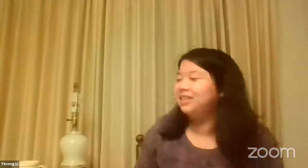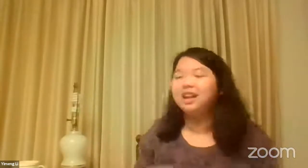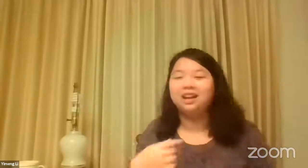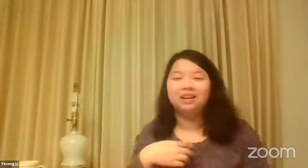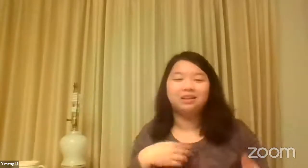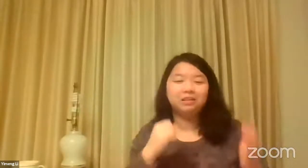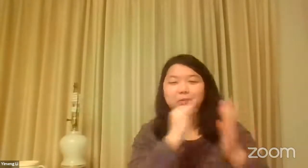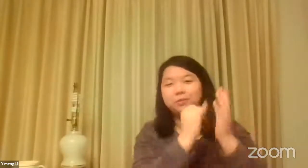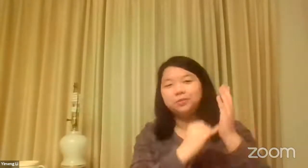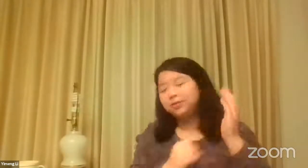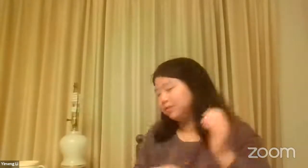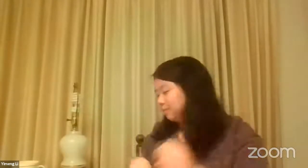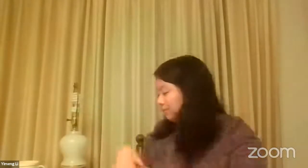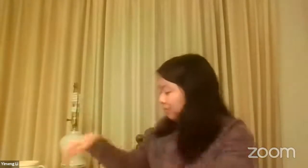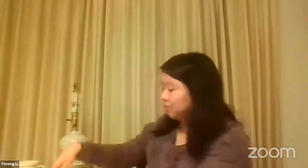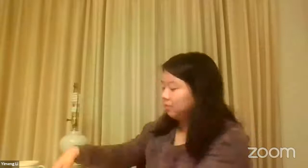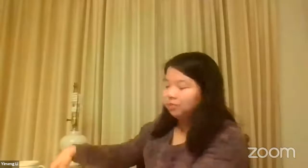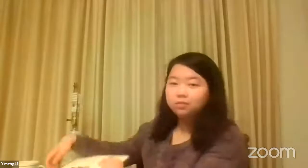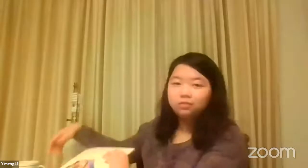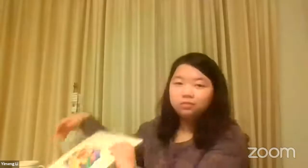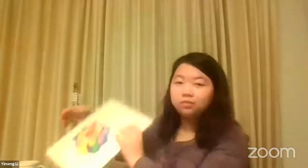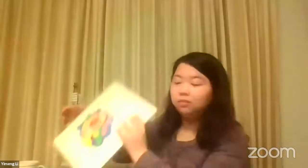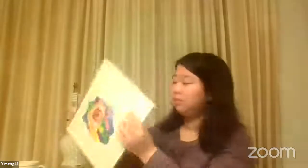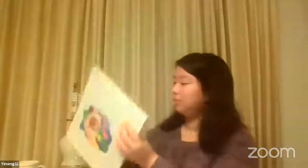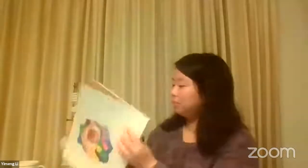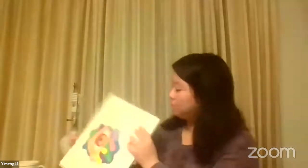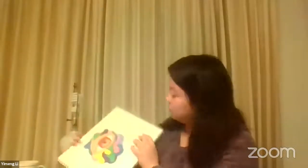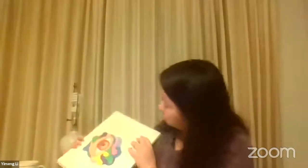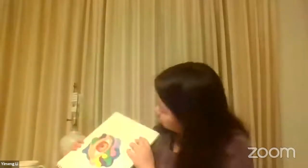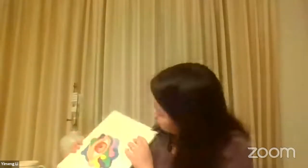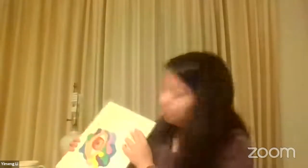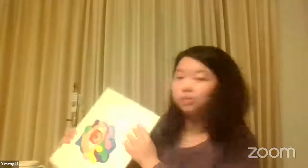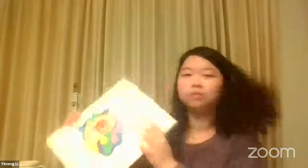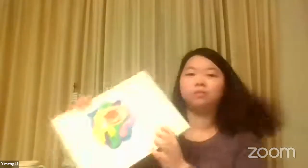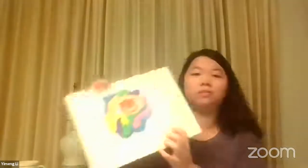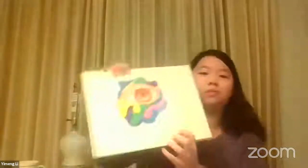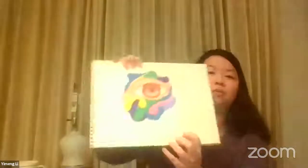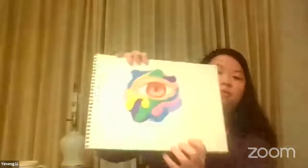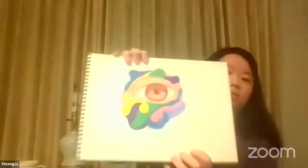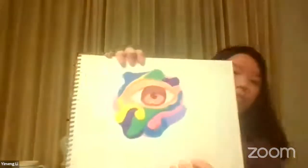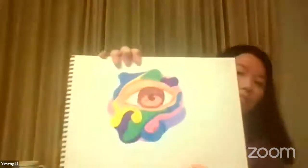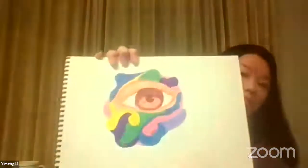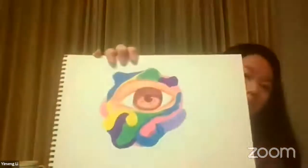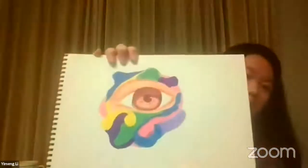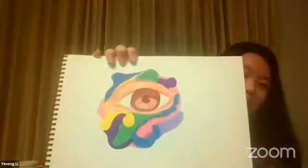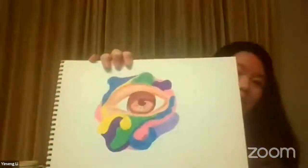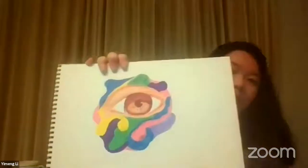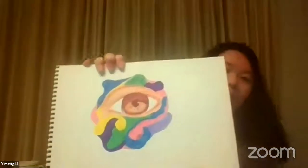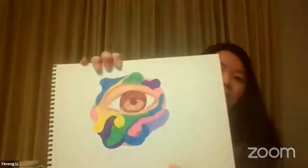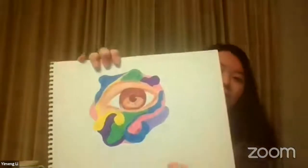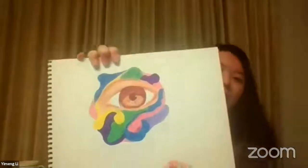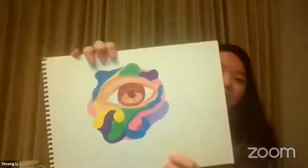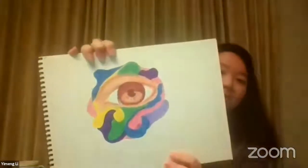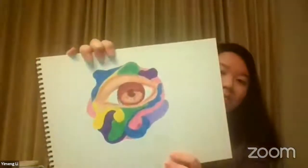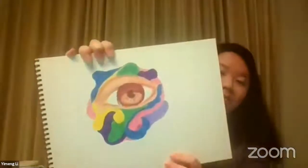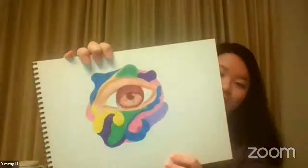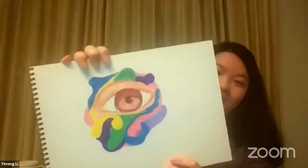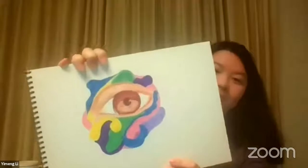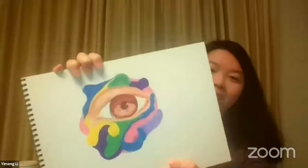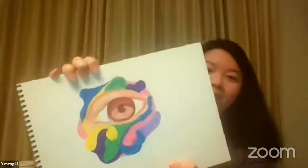This is amazing. It's like a time capsule. Since 1903, courtesy of my great-great-grandfather. He opened this place